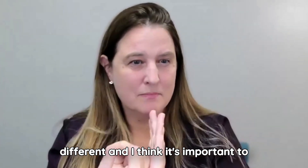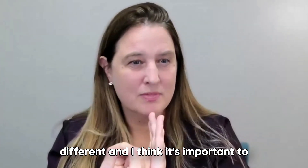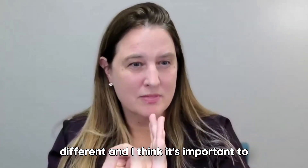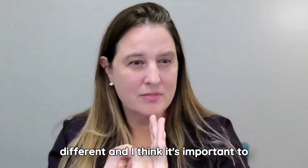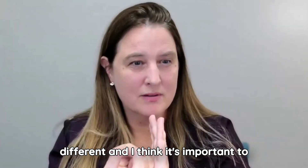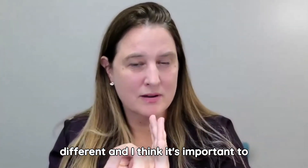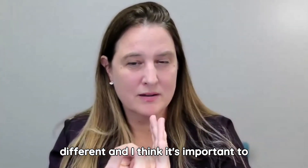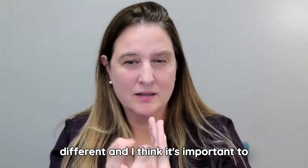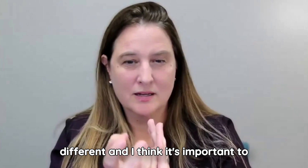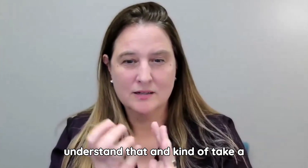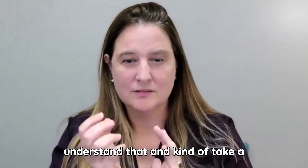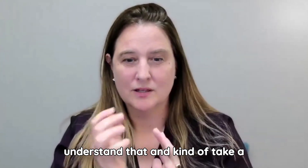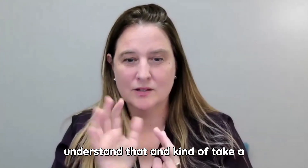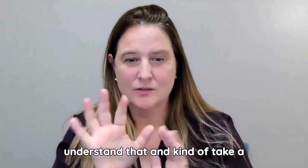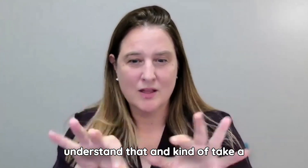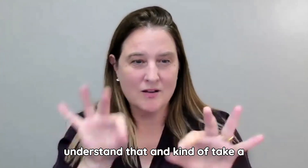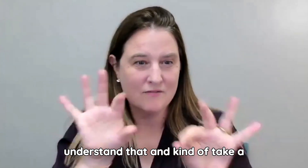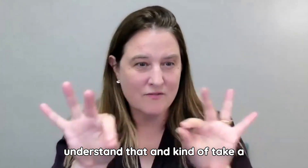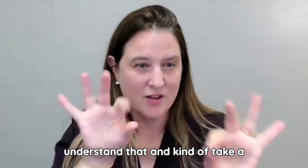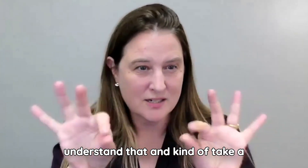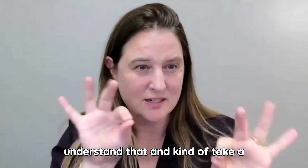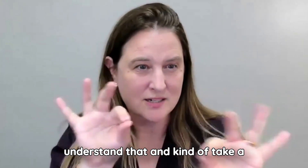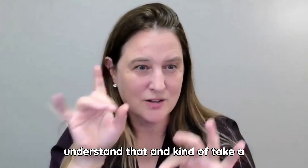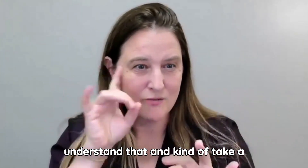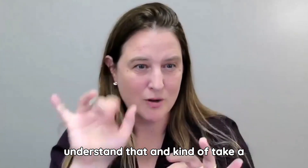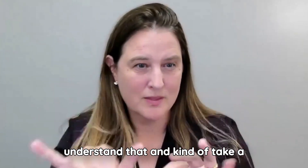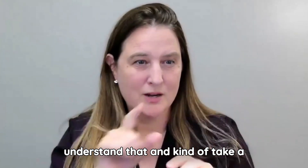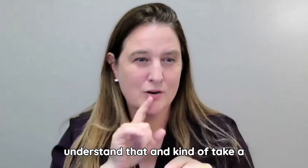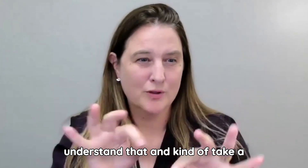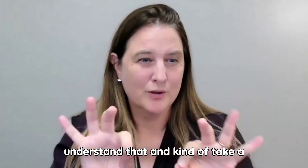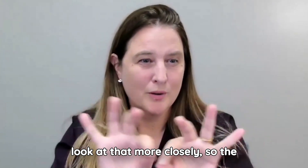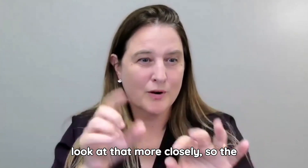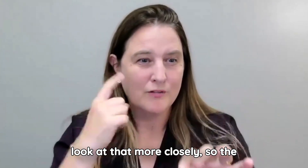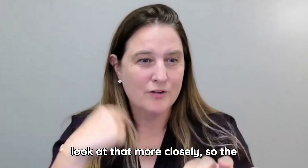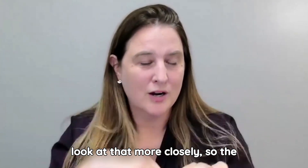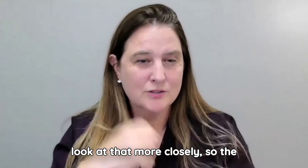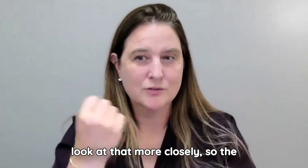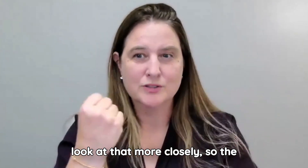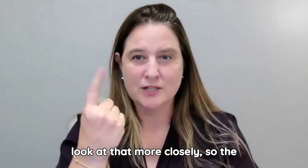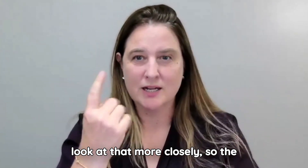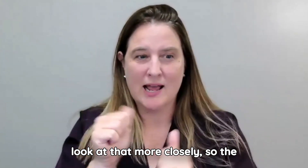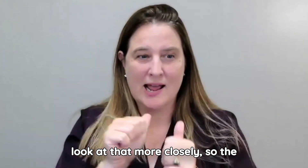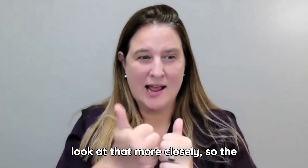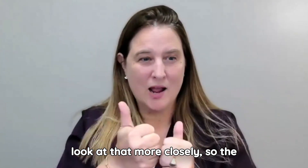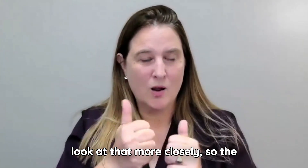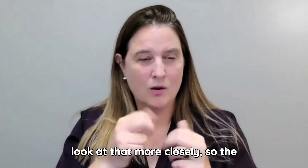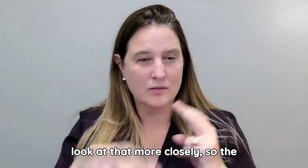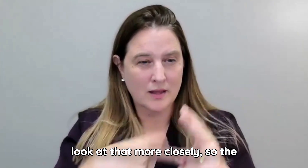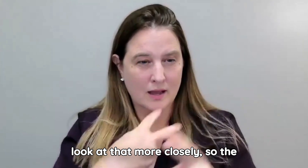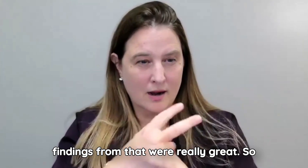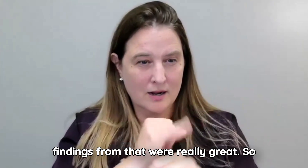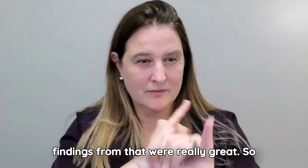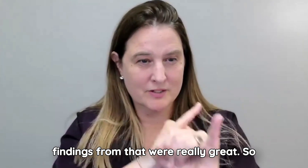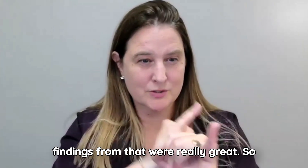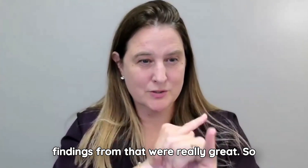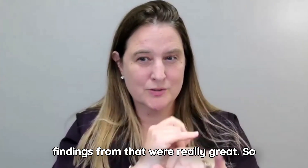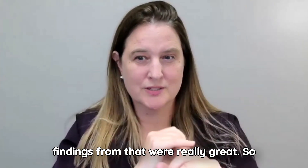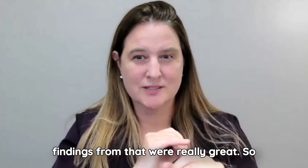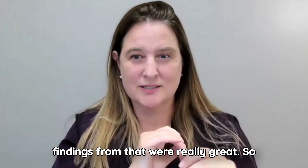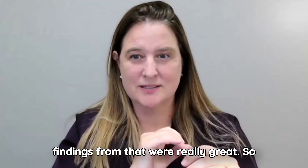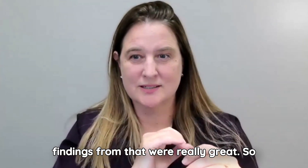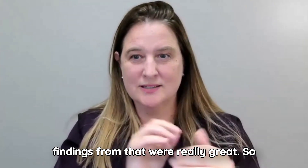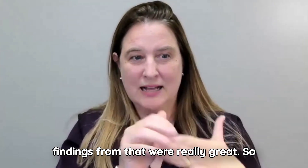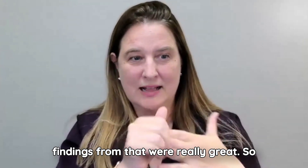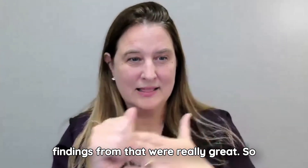different, and I think it's important to understand that and kind of take a look at that more closely. And so the findings from that were